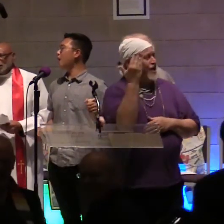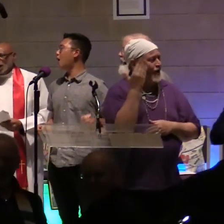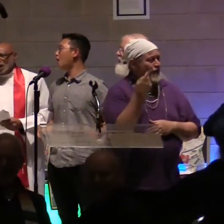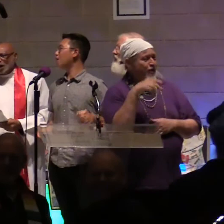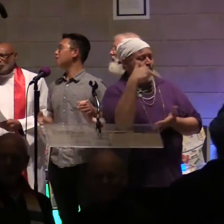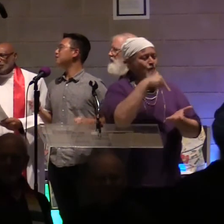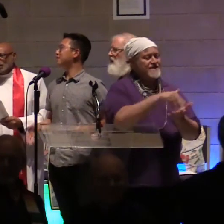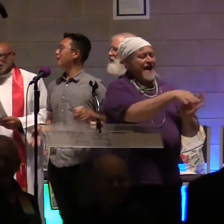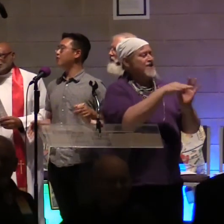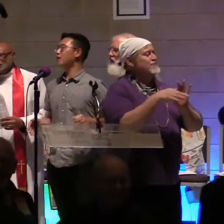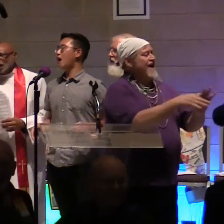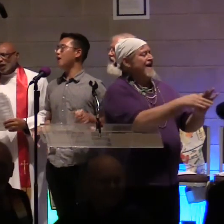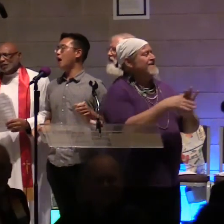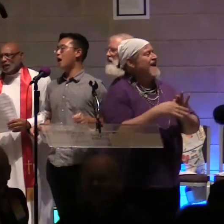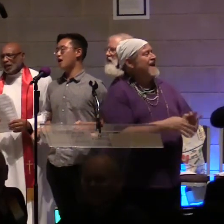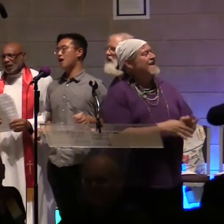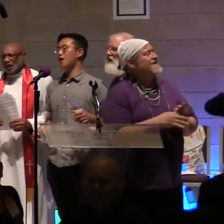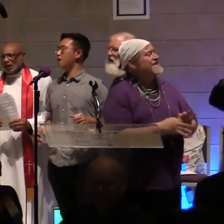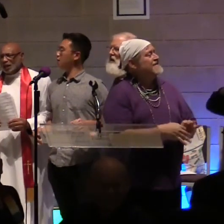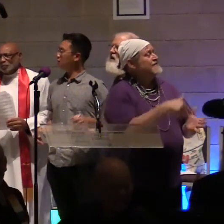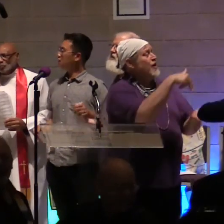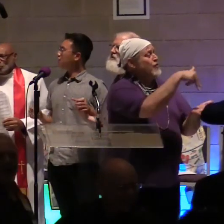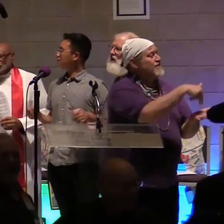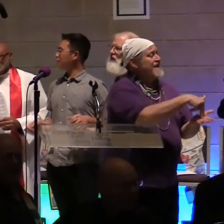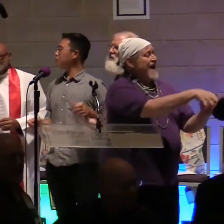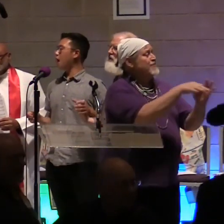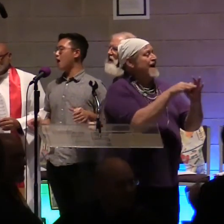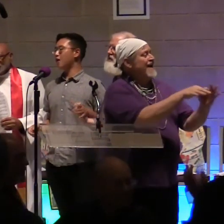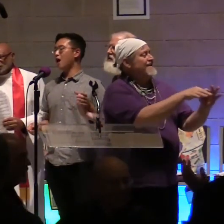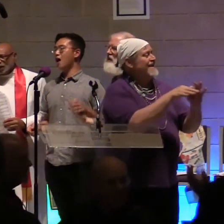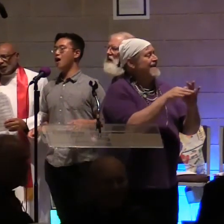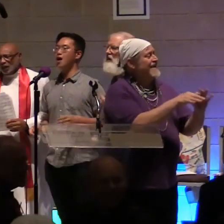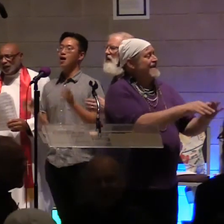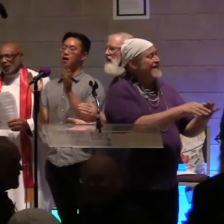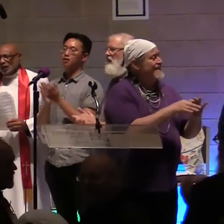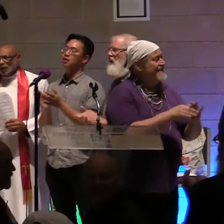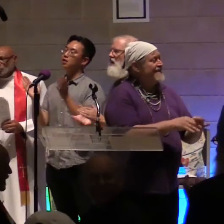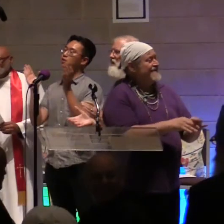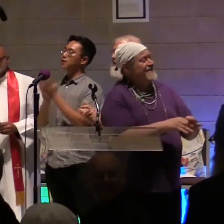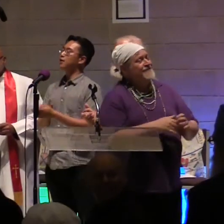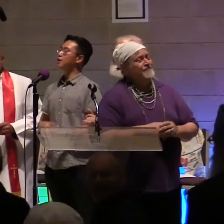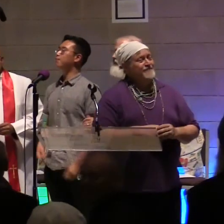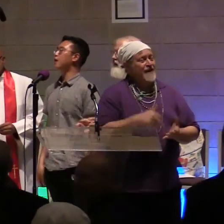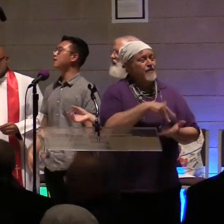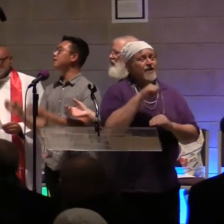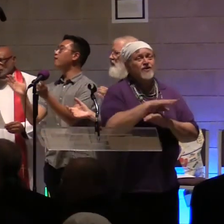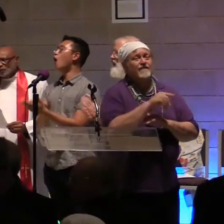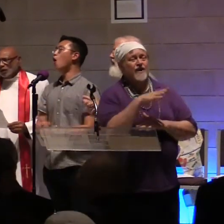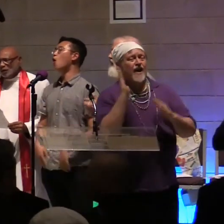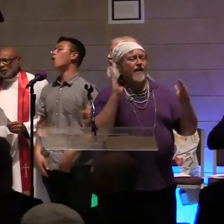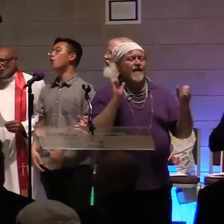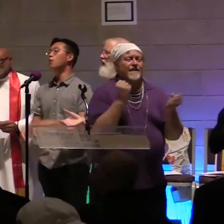We are stand united. We stand united. Stand united. We stand united. Sending prayers